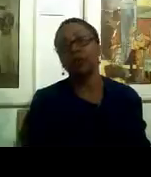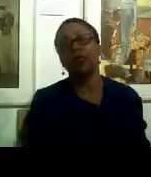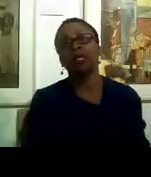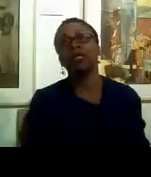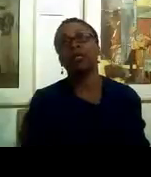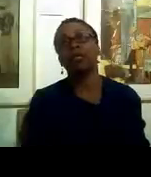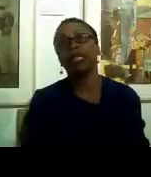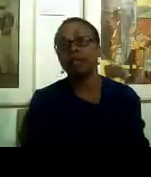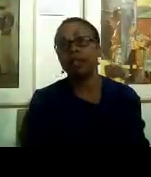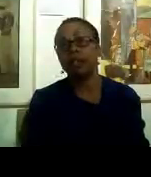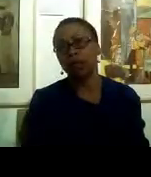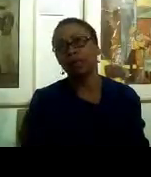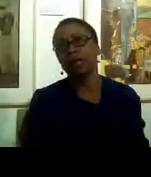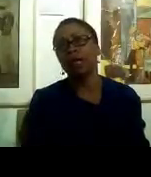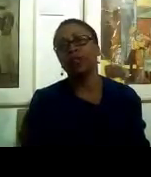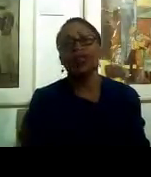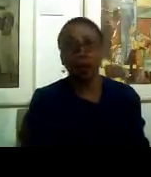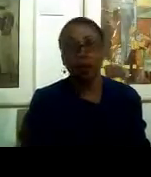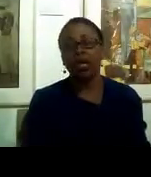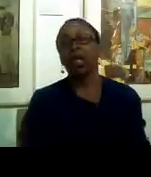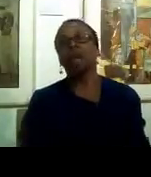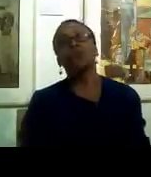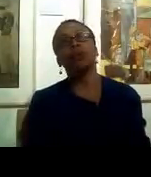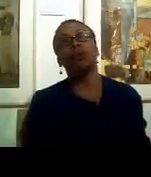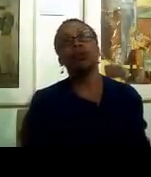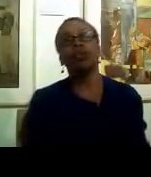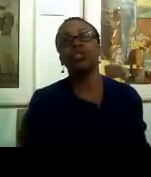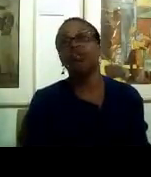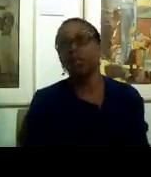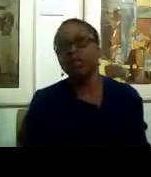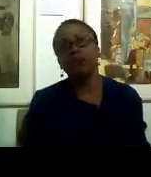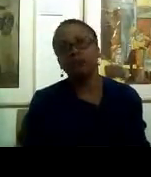Contemporary Dance Company. Yes. Theater. And so there was a generosity of spirit.